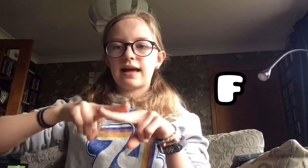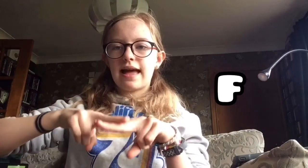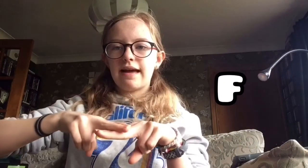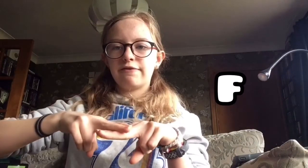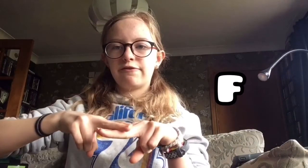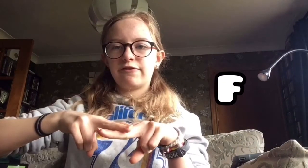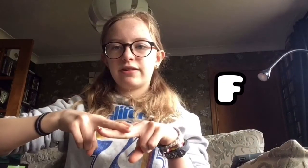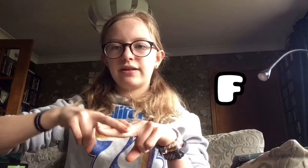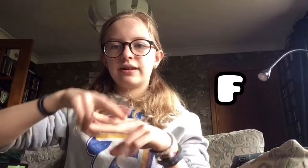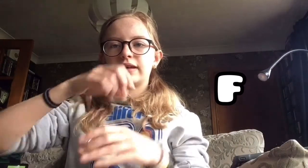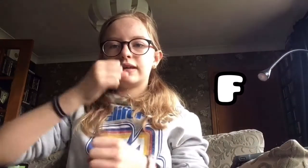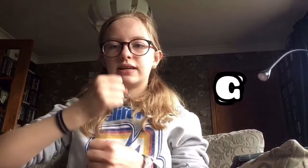F, G,